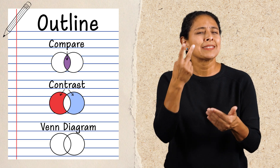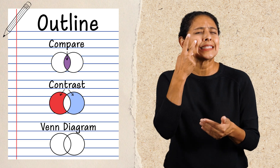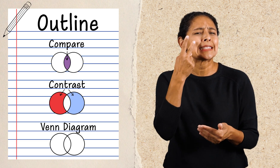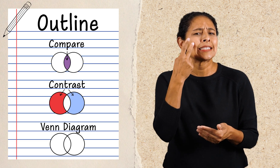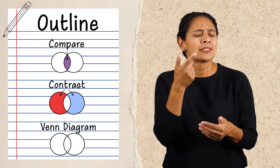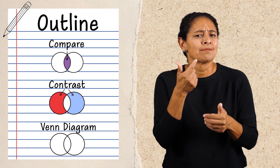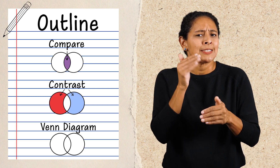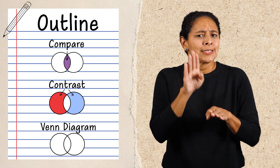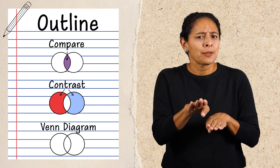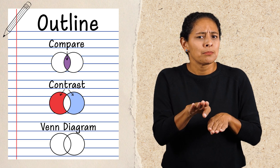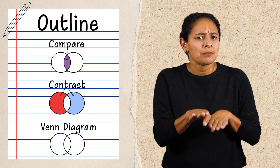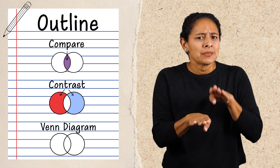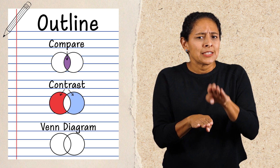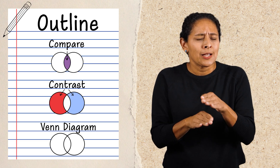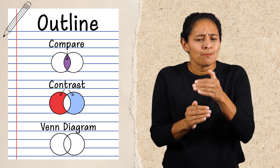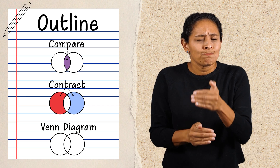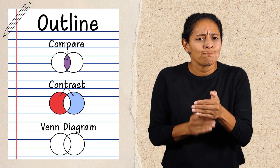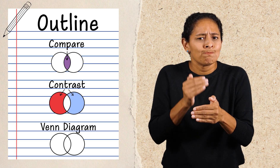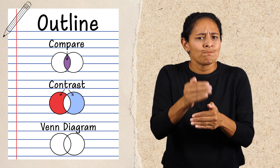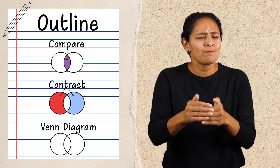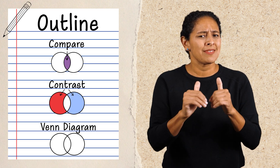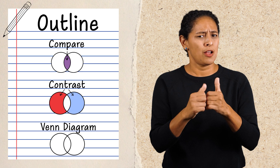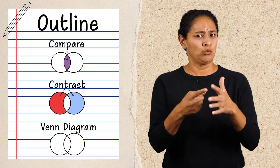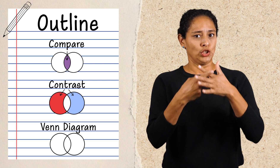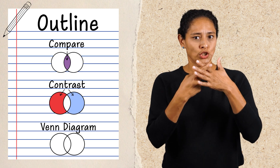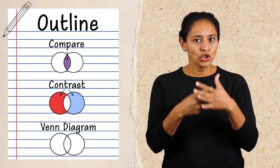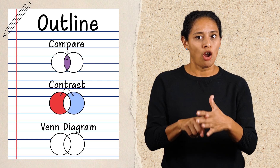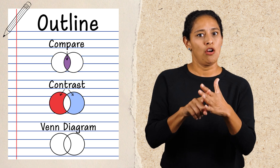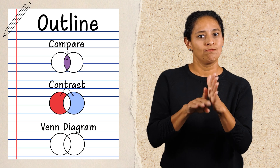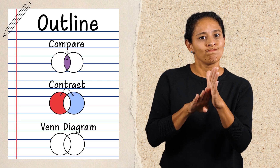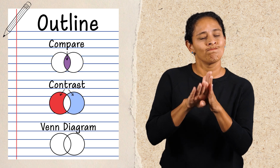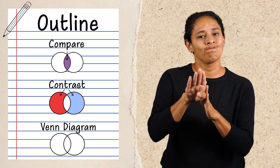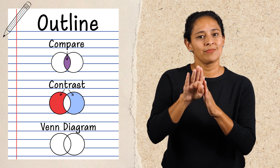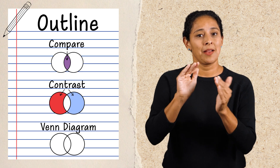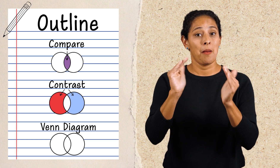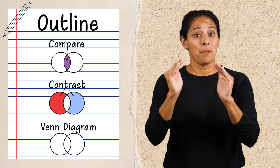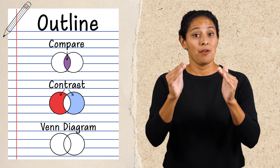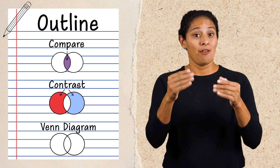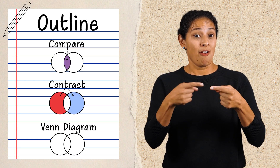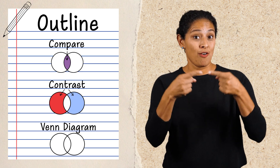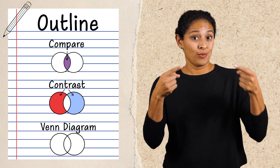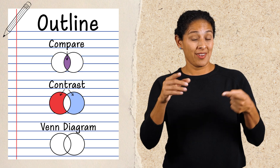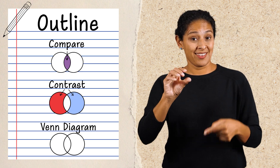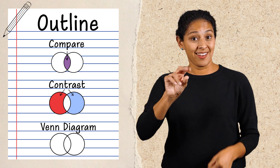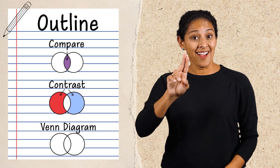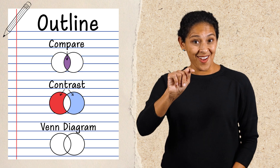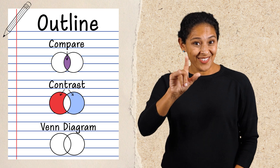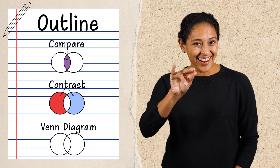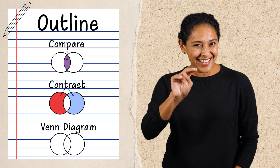we are going to see step by step how to start our compare and contrast outline.